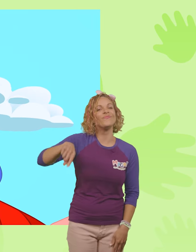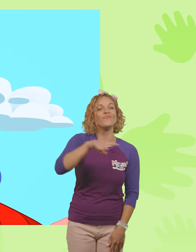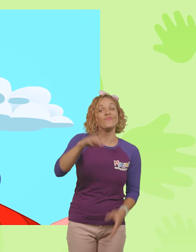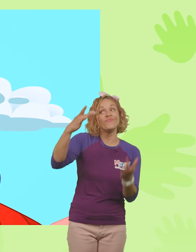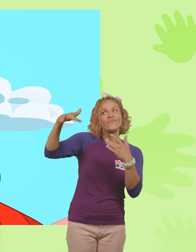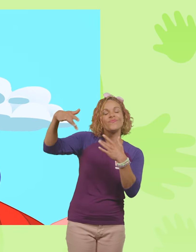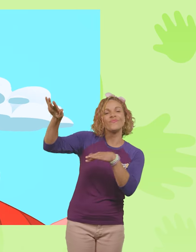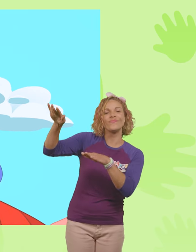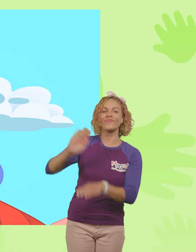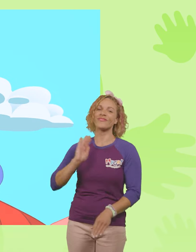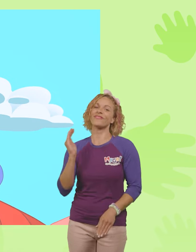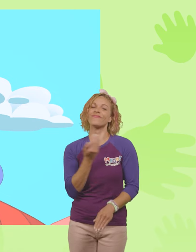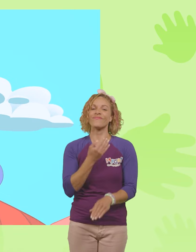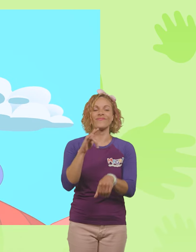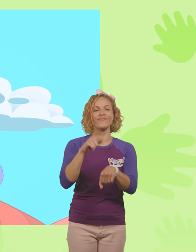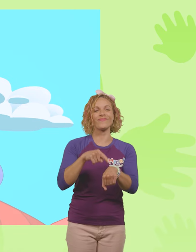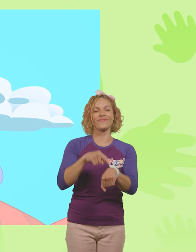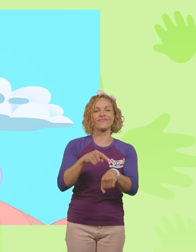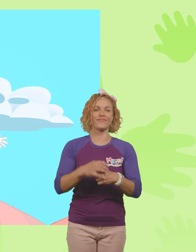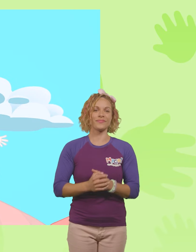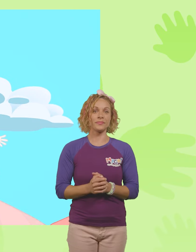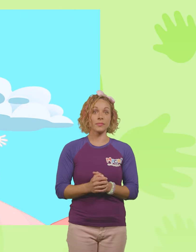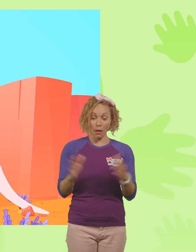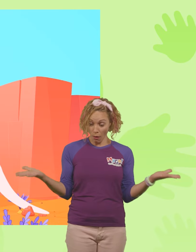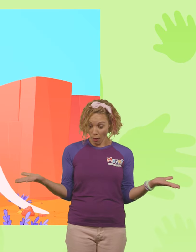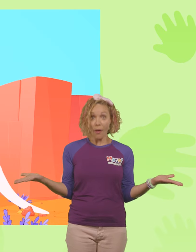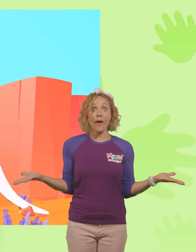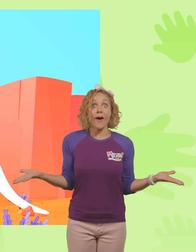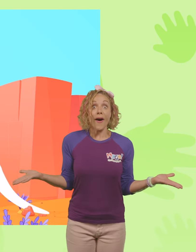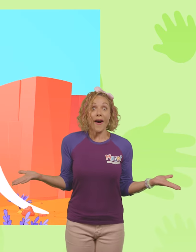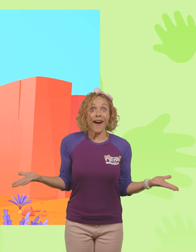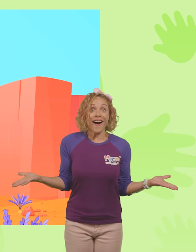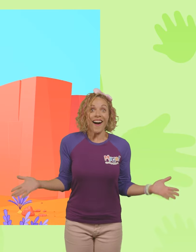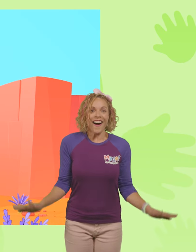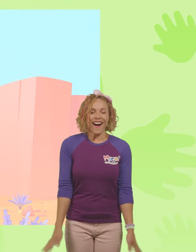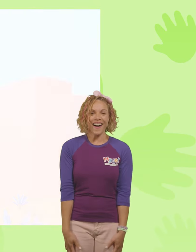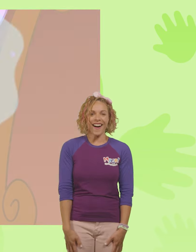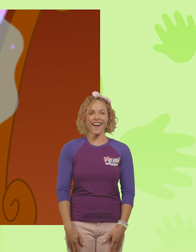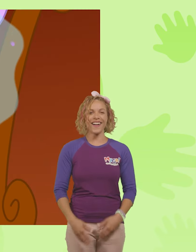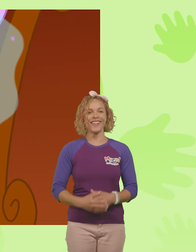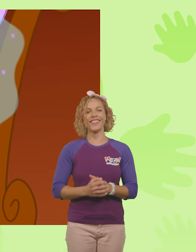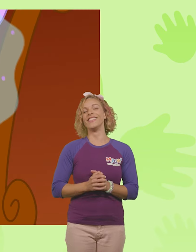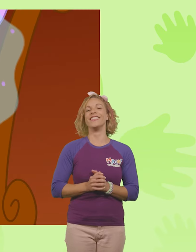sent back to our own time. Look!